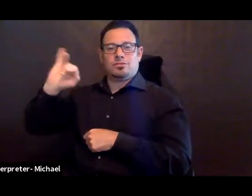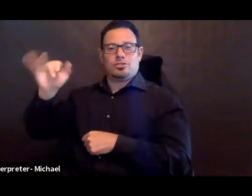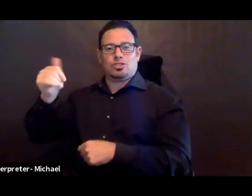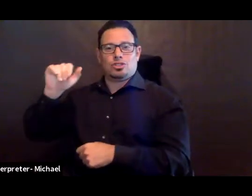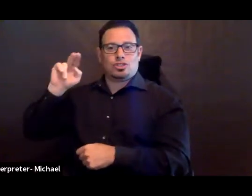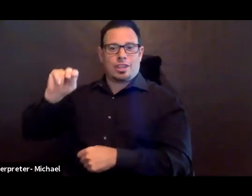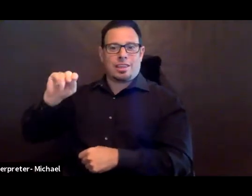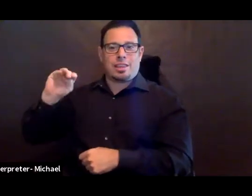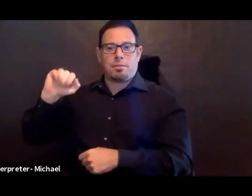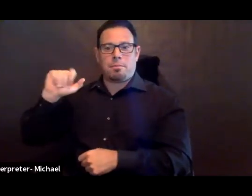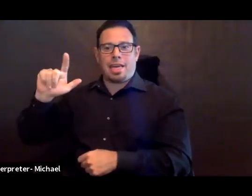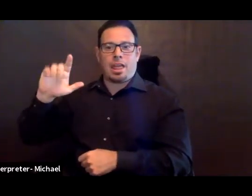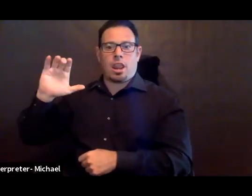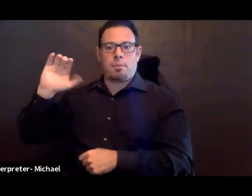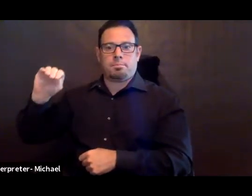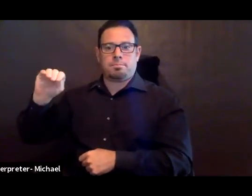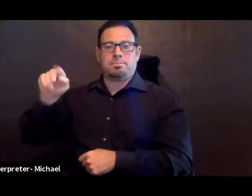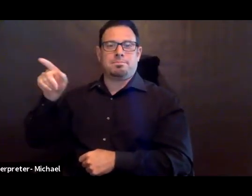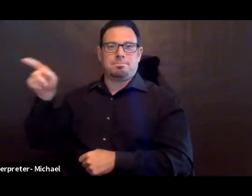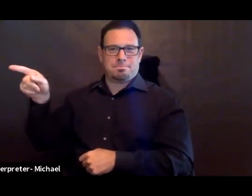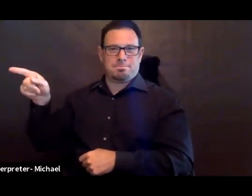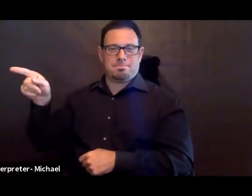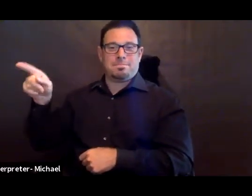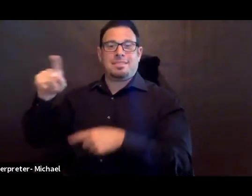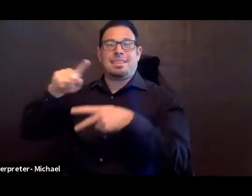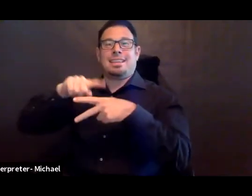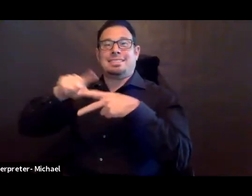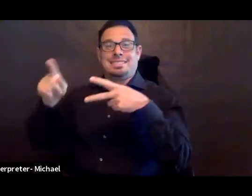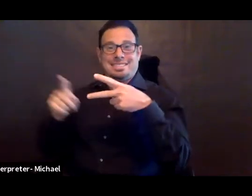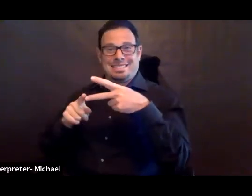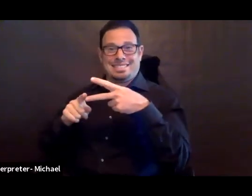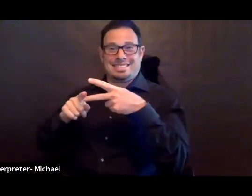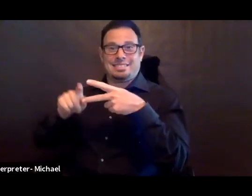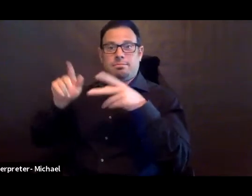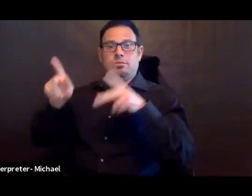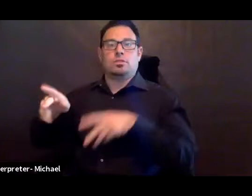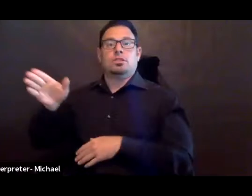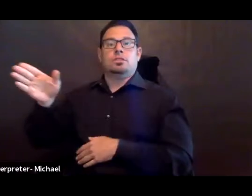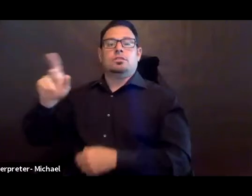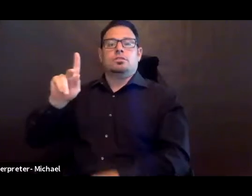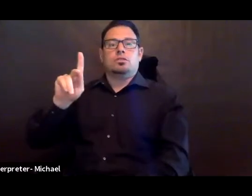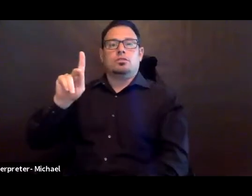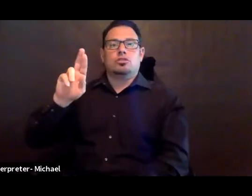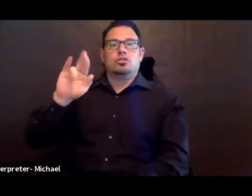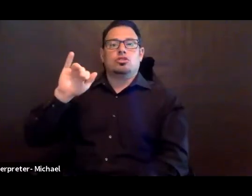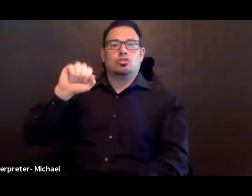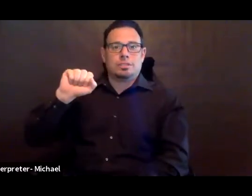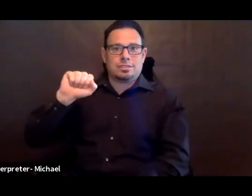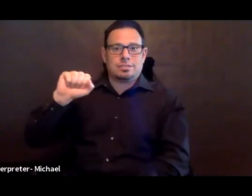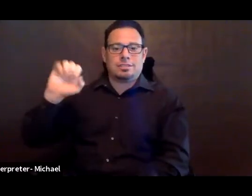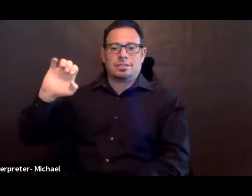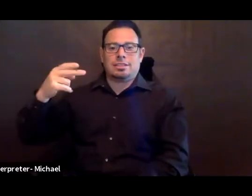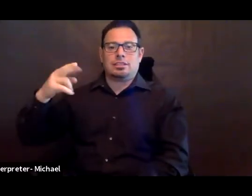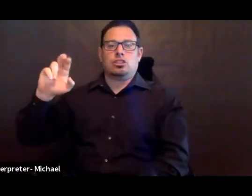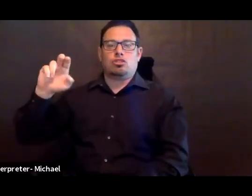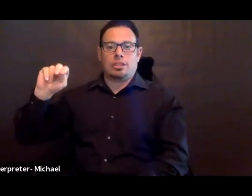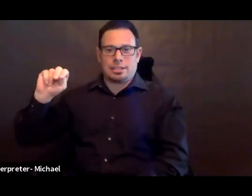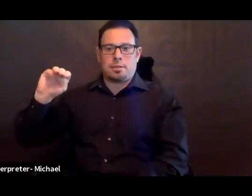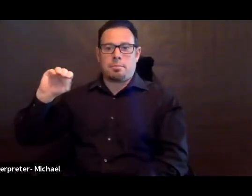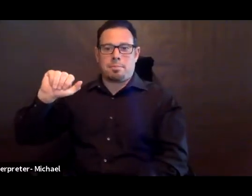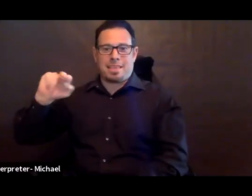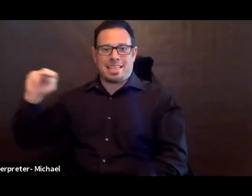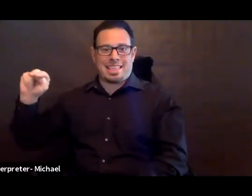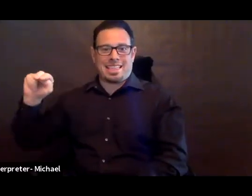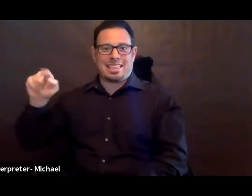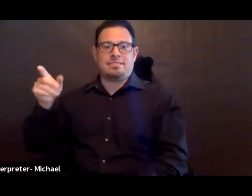reporters. And with that, I will now turn it over to Commissioner Malcolm. Thanks, Mike, and good afternoon, everyone. As Mike said, we know that